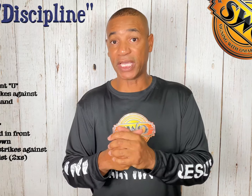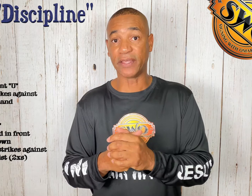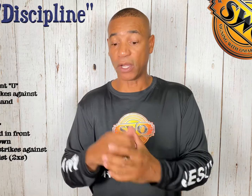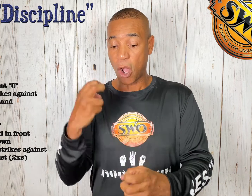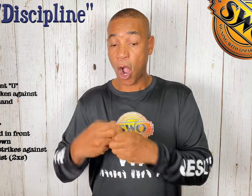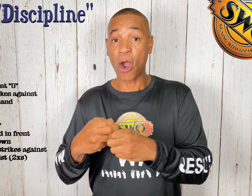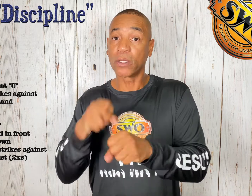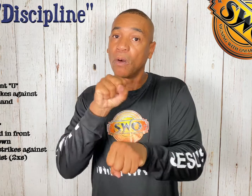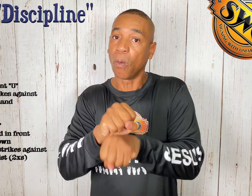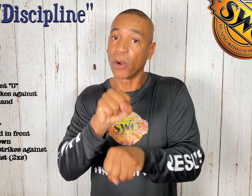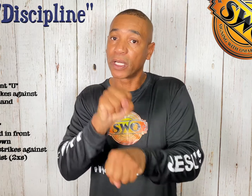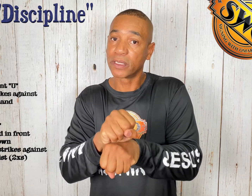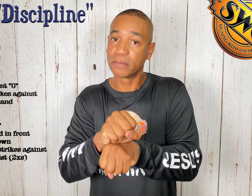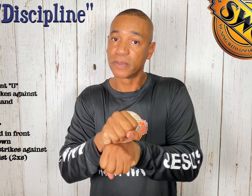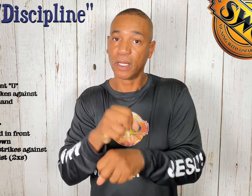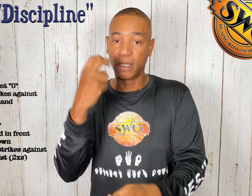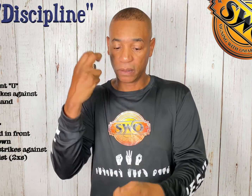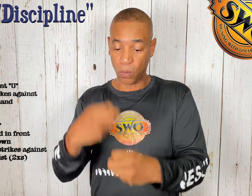together. Hard work.